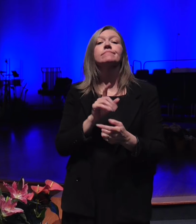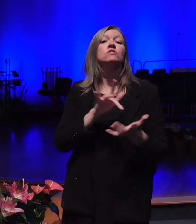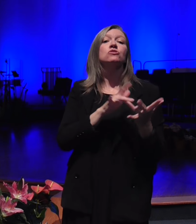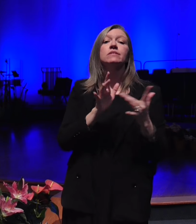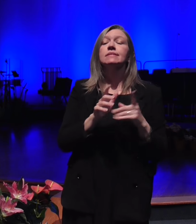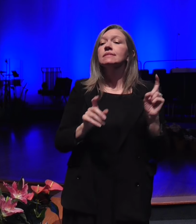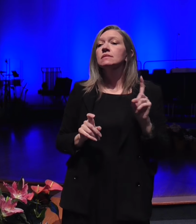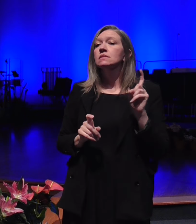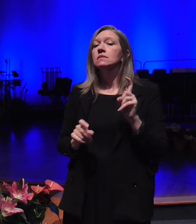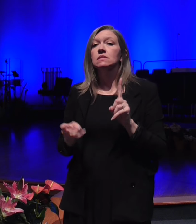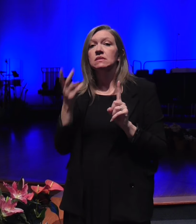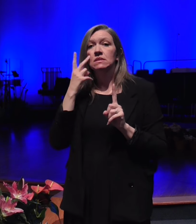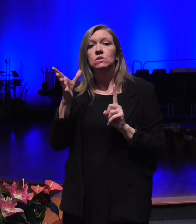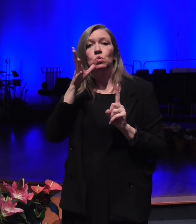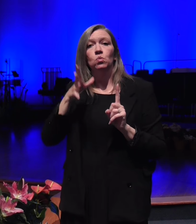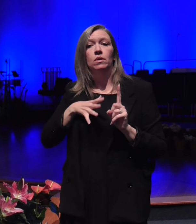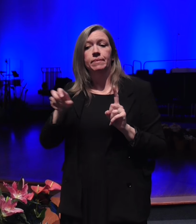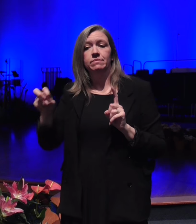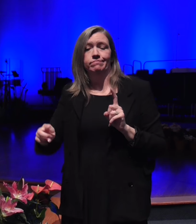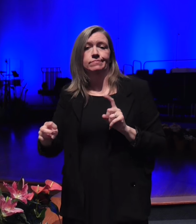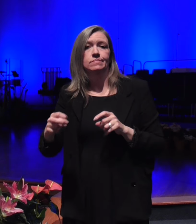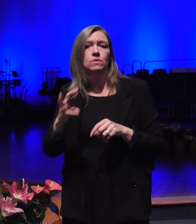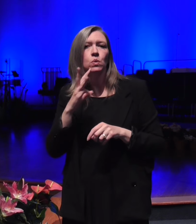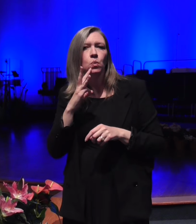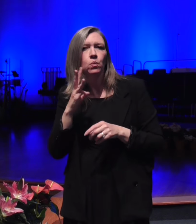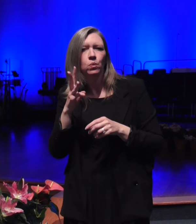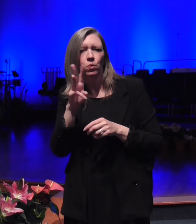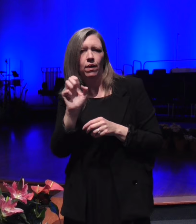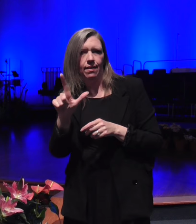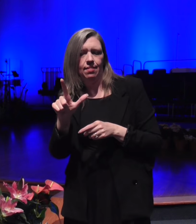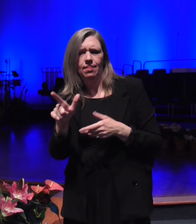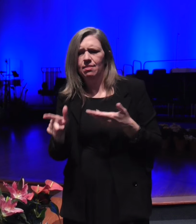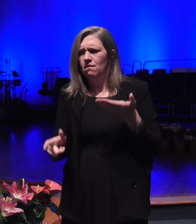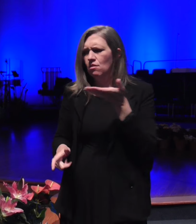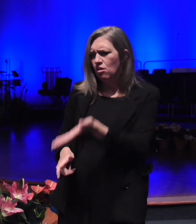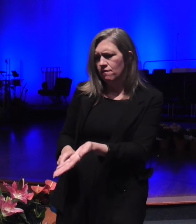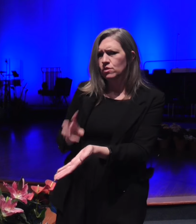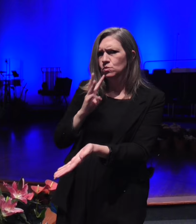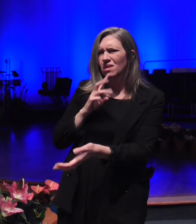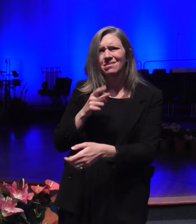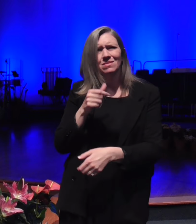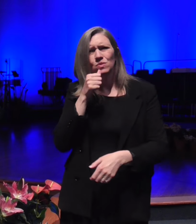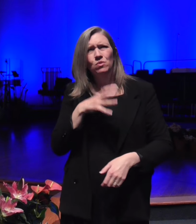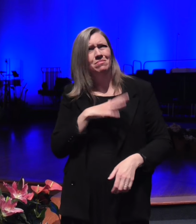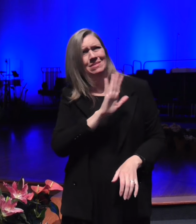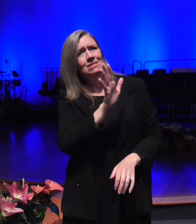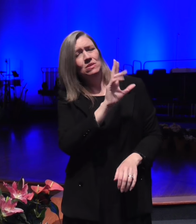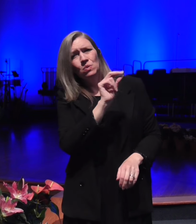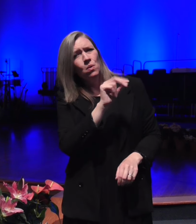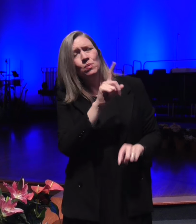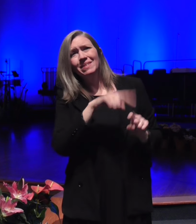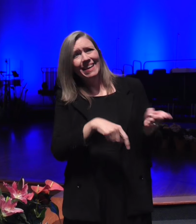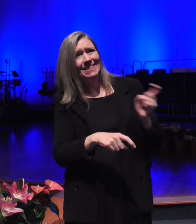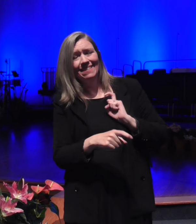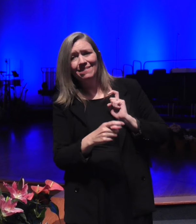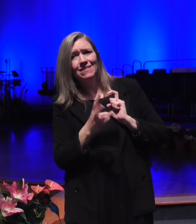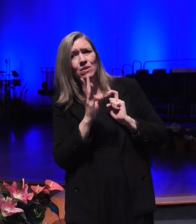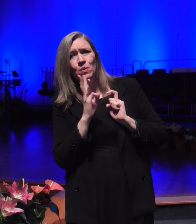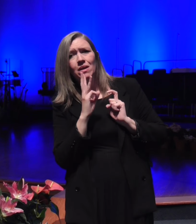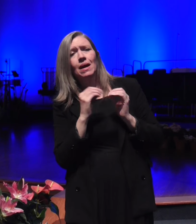well and offers her some water. You can't give water to me, she says. I am a Samaritan, a